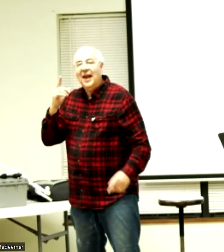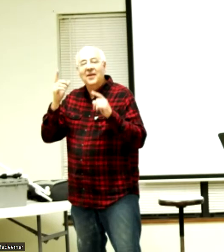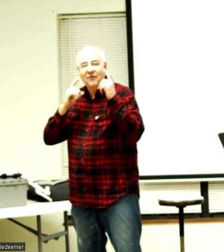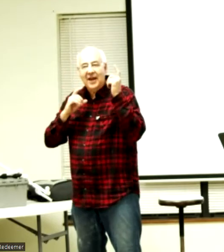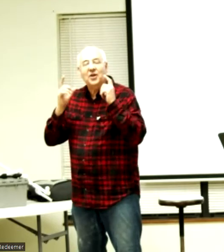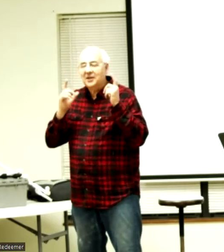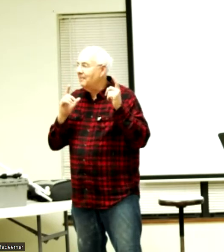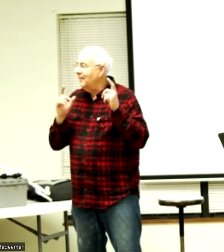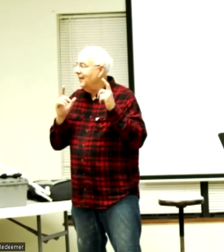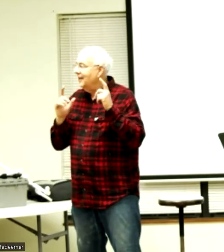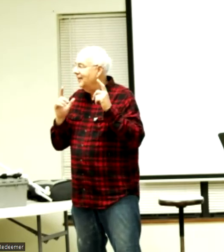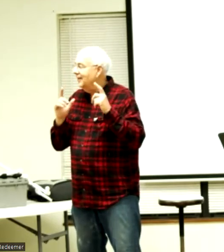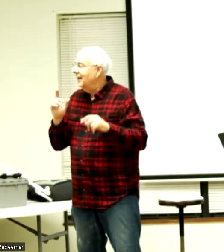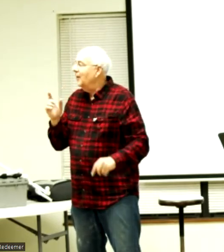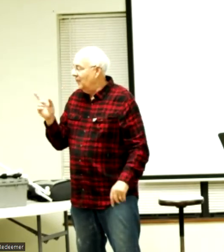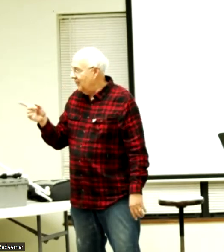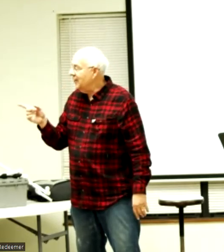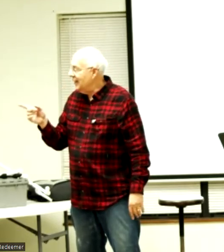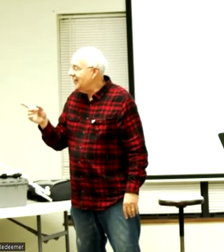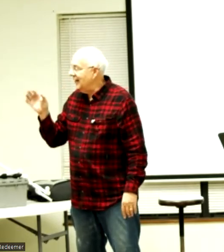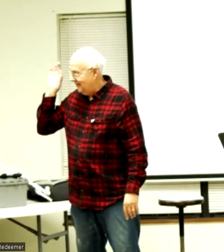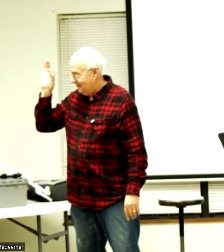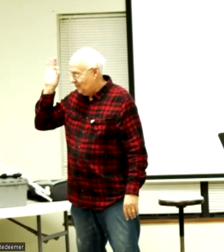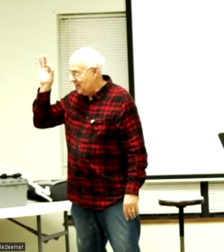the facial What's the word for preacher? we'll get there. Preacher.